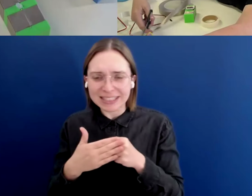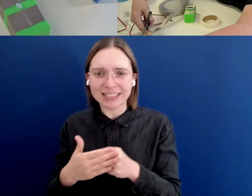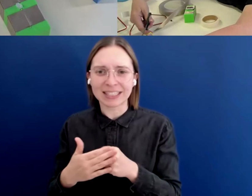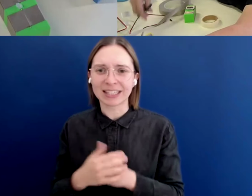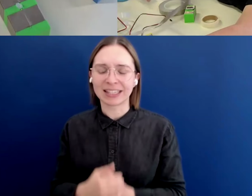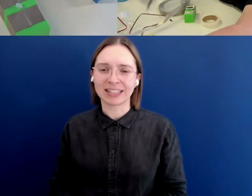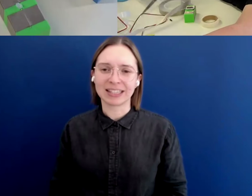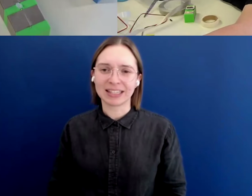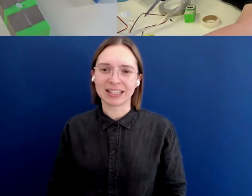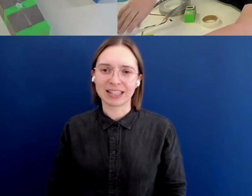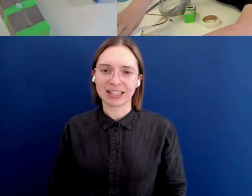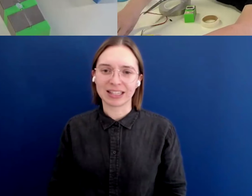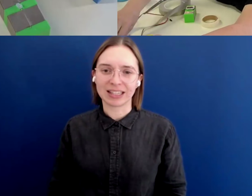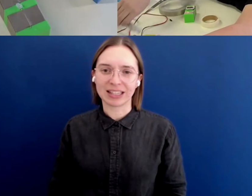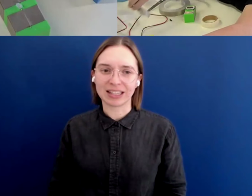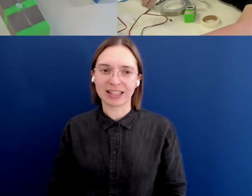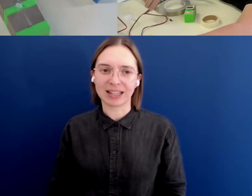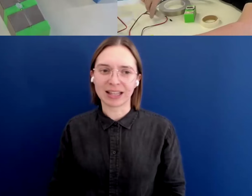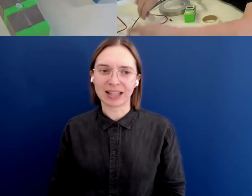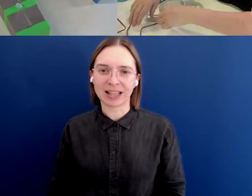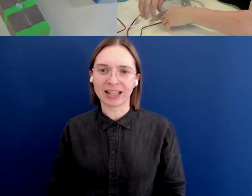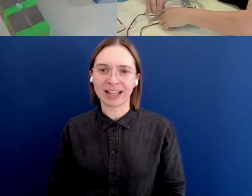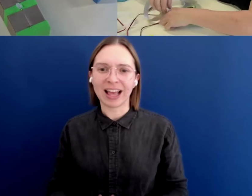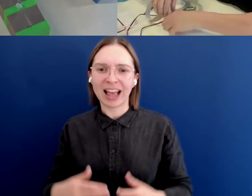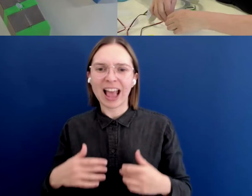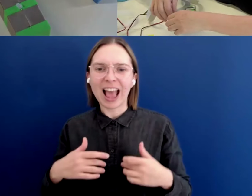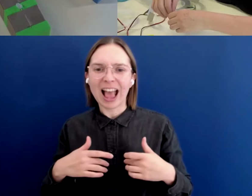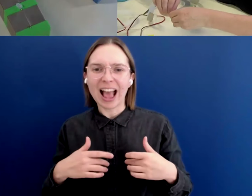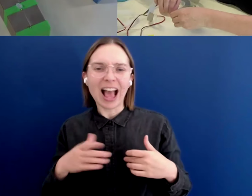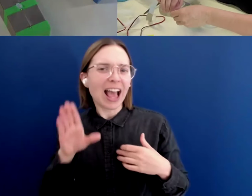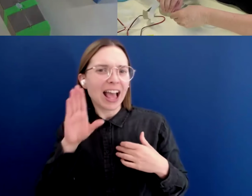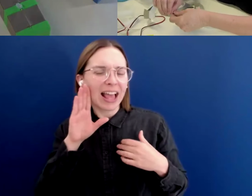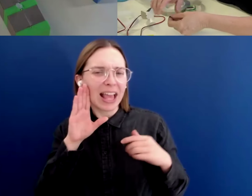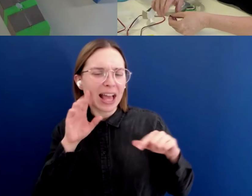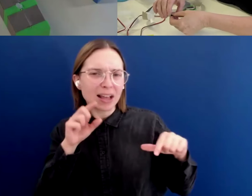hear that that one is not actually working. So hopefully.